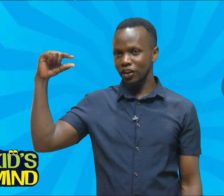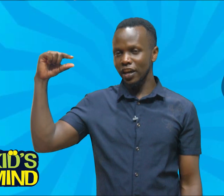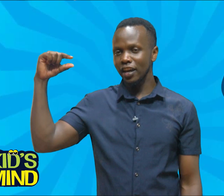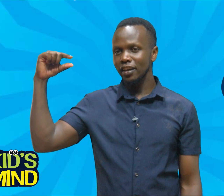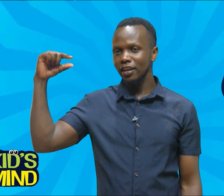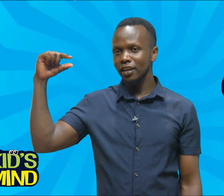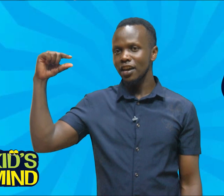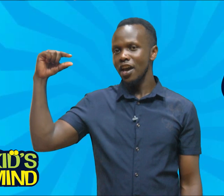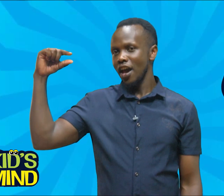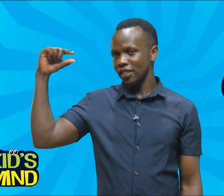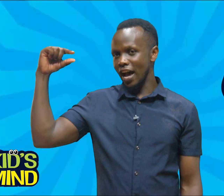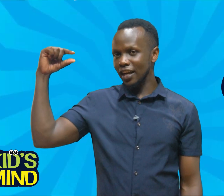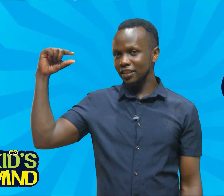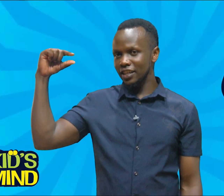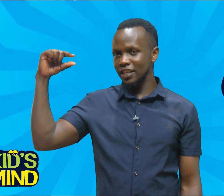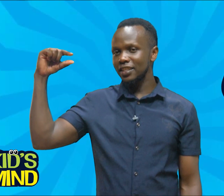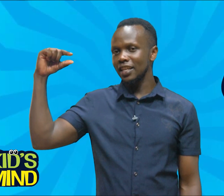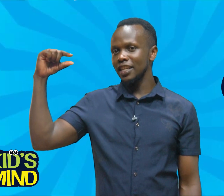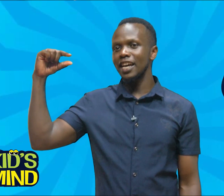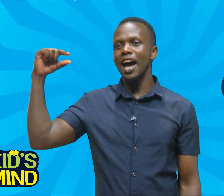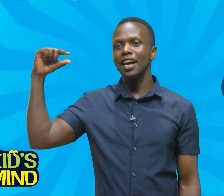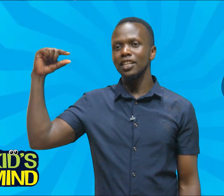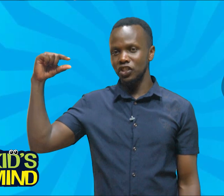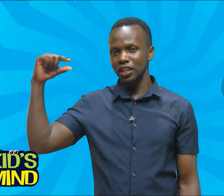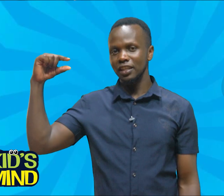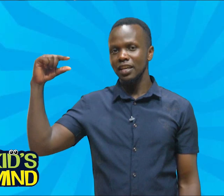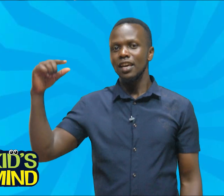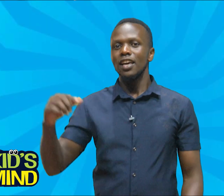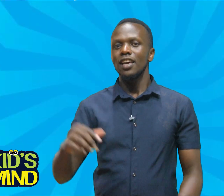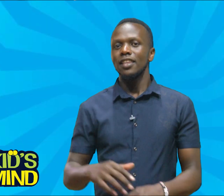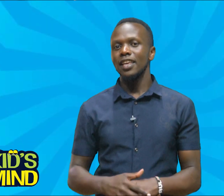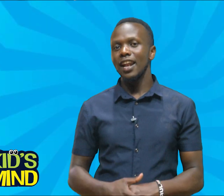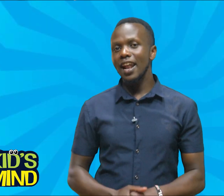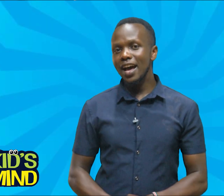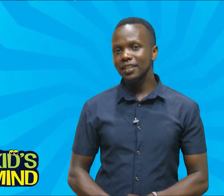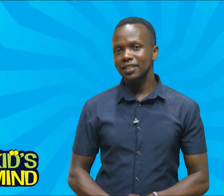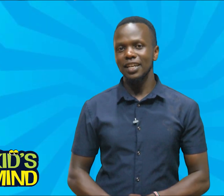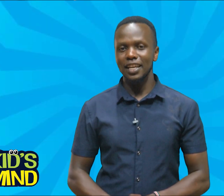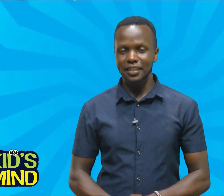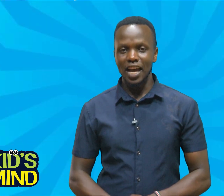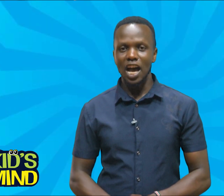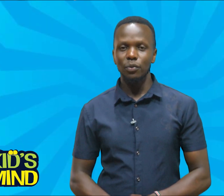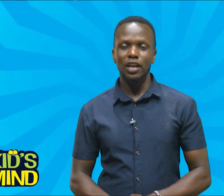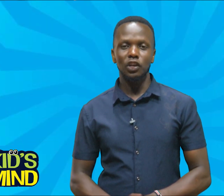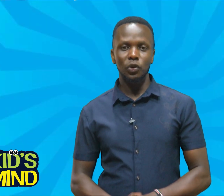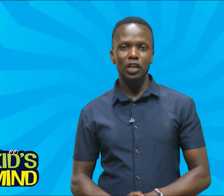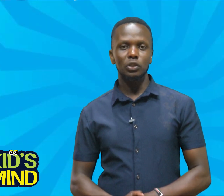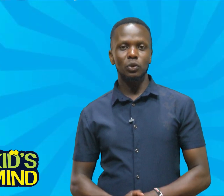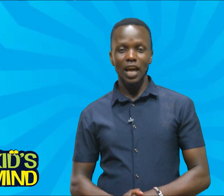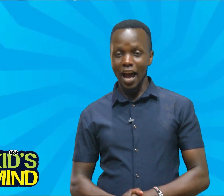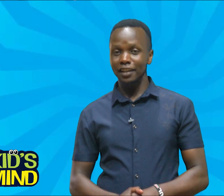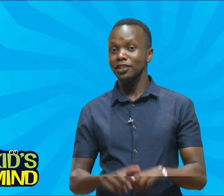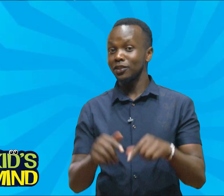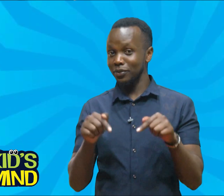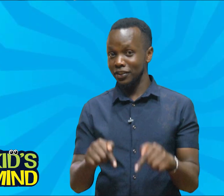okay? That is letter G. The last letter we are going to learn